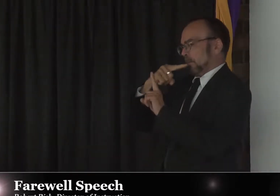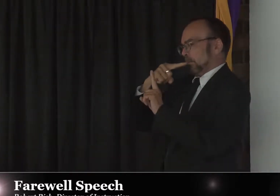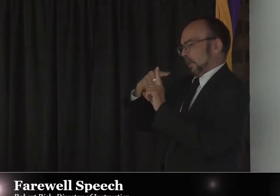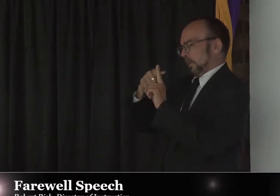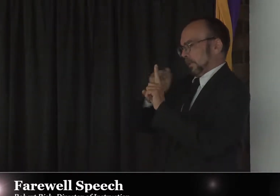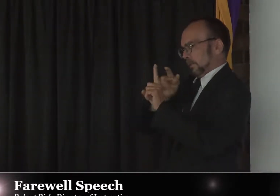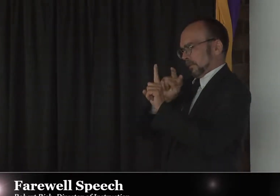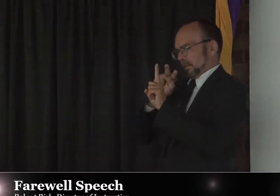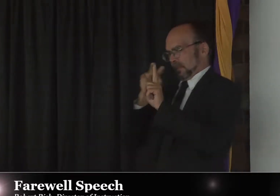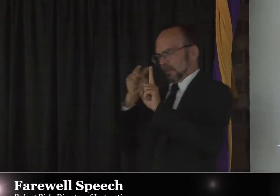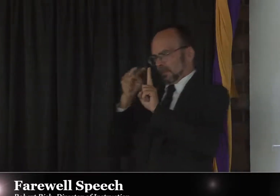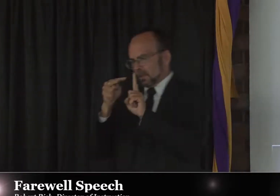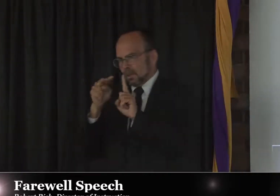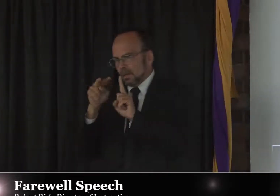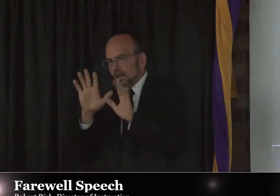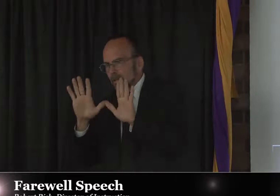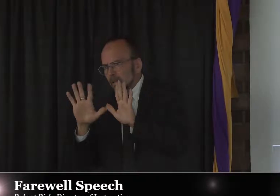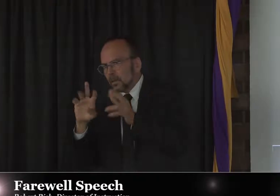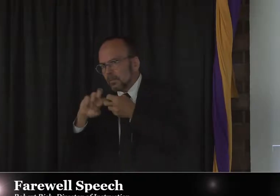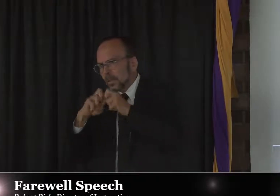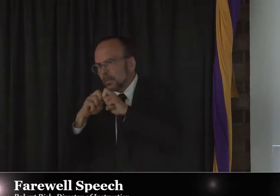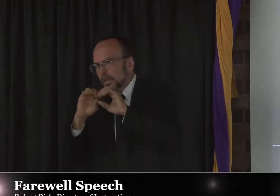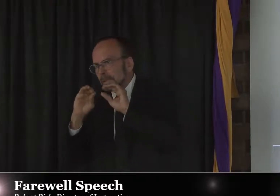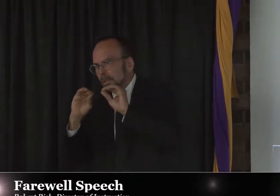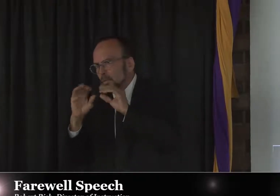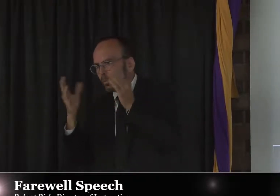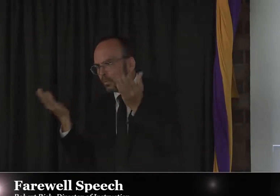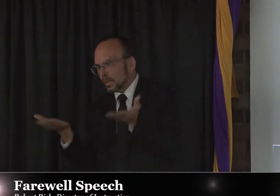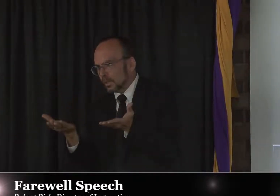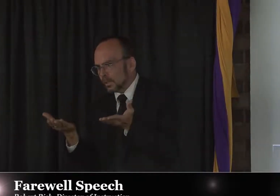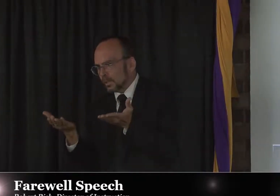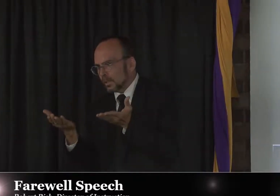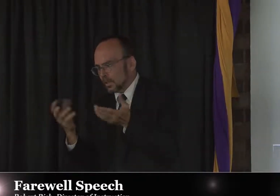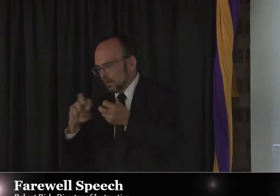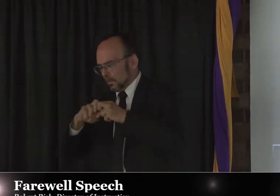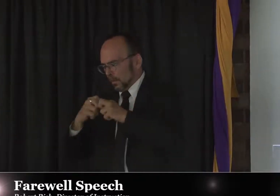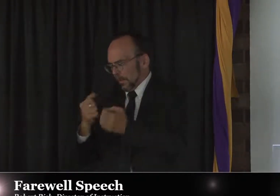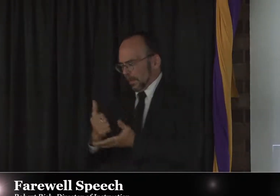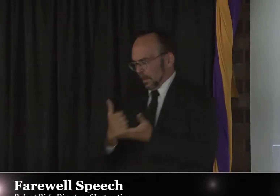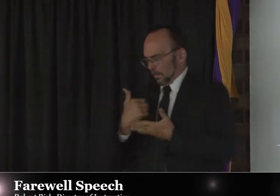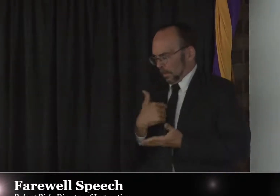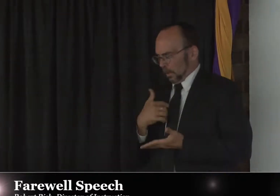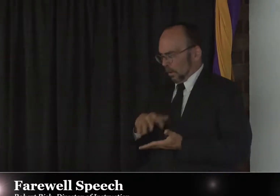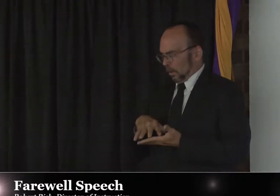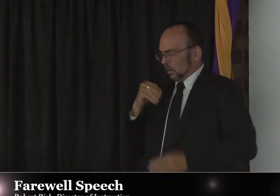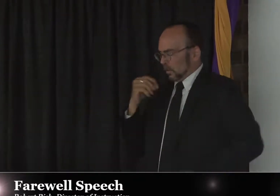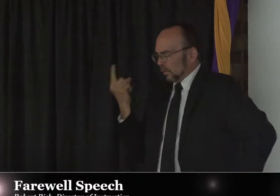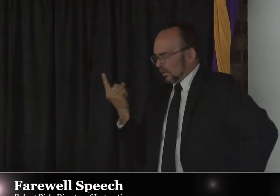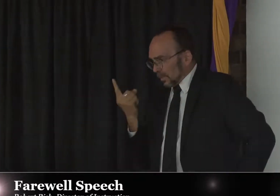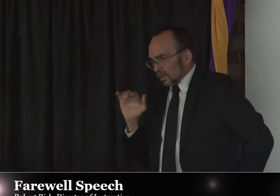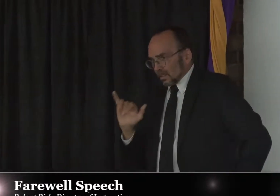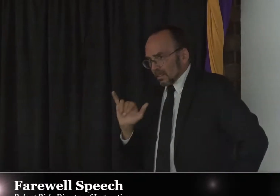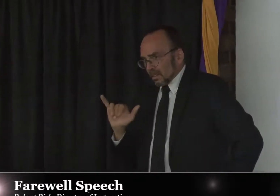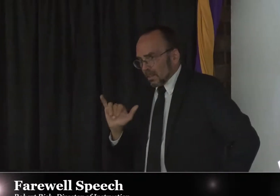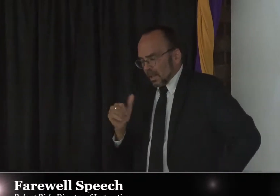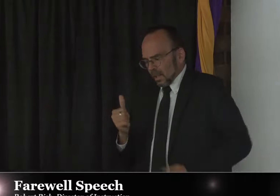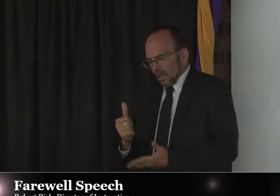But once we can accept, we can see the positive from it. Problems help us grow